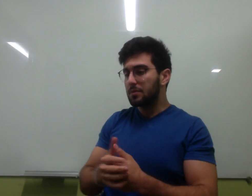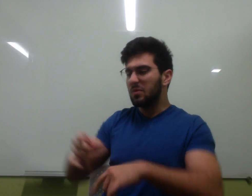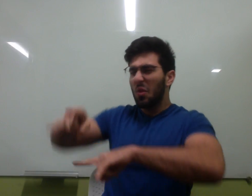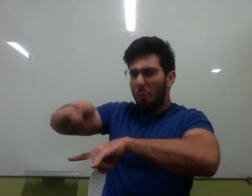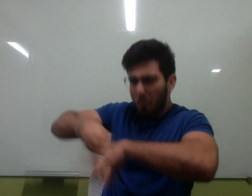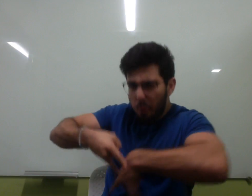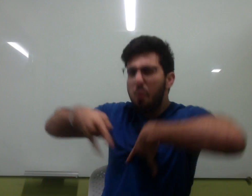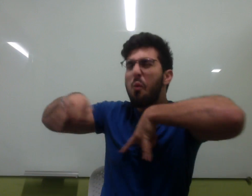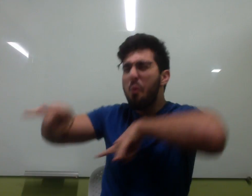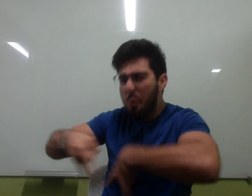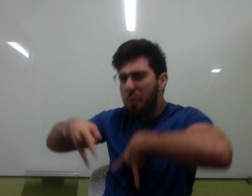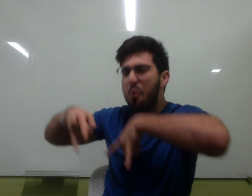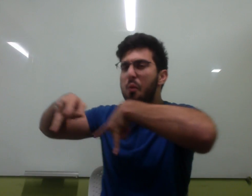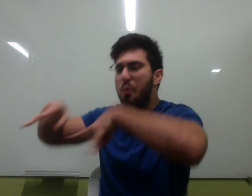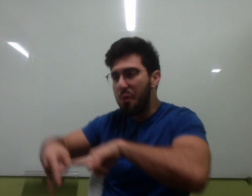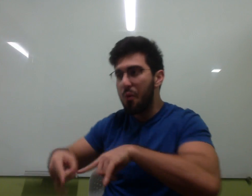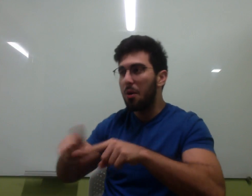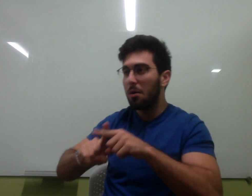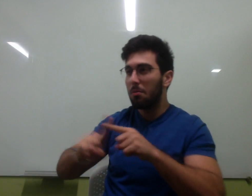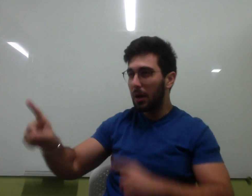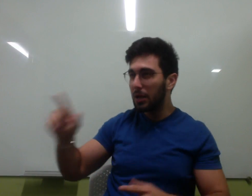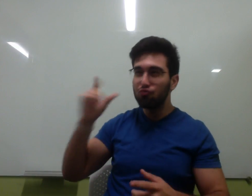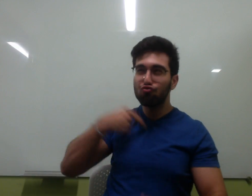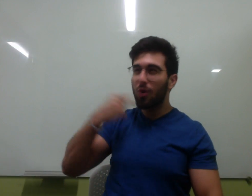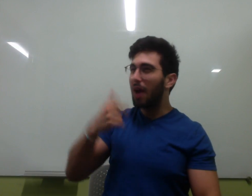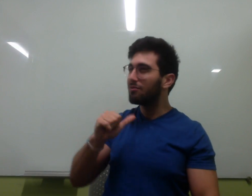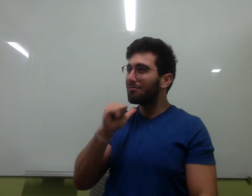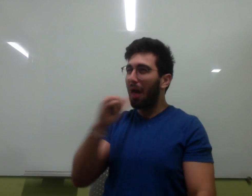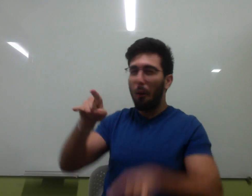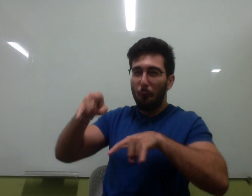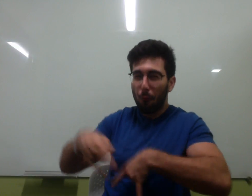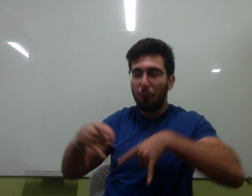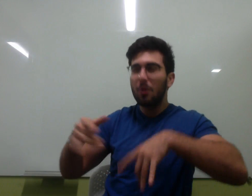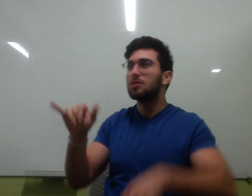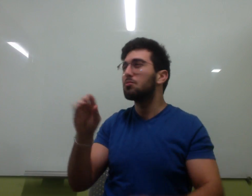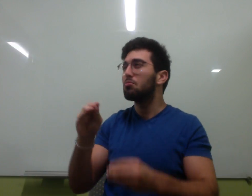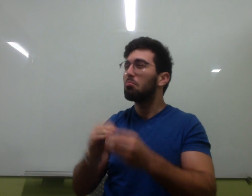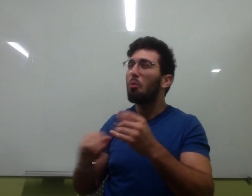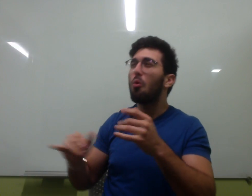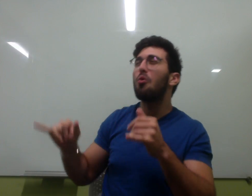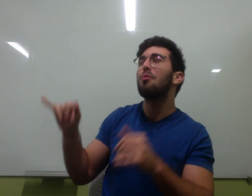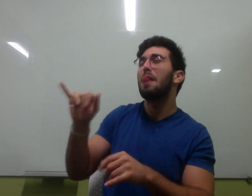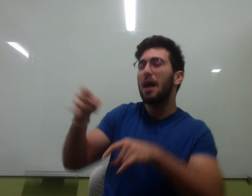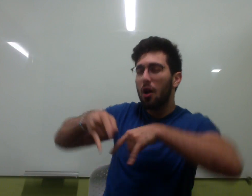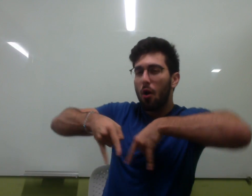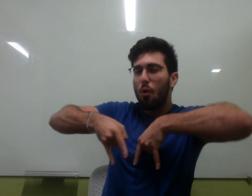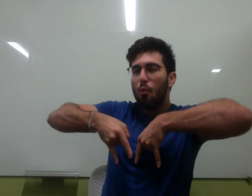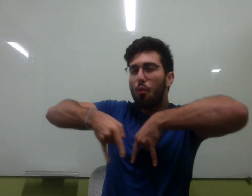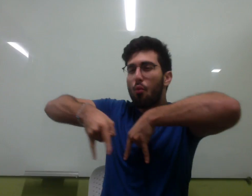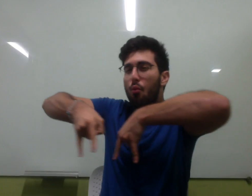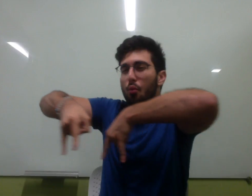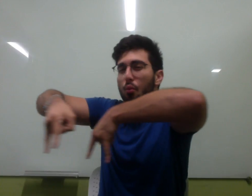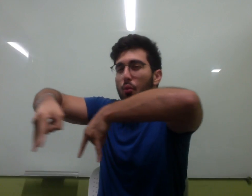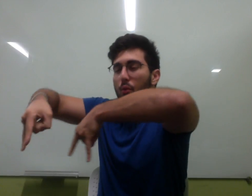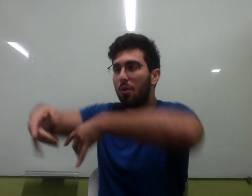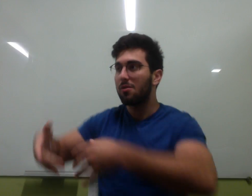the optics of it. But it's just something to see. Well, they also, the way that they move their legs is kind of peculiar